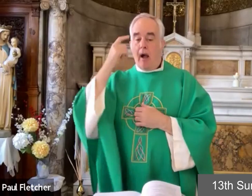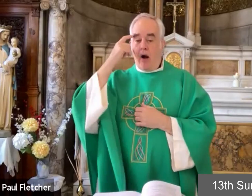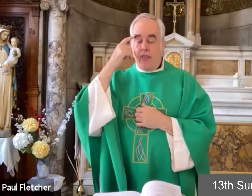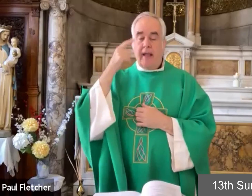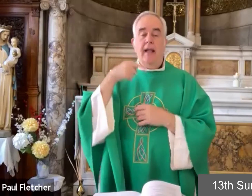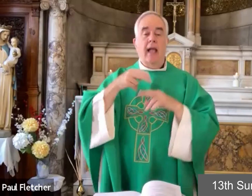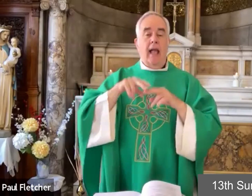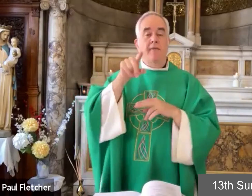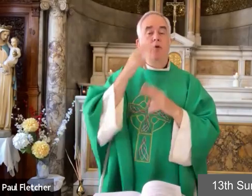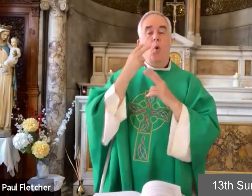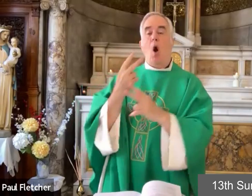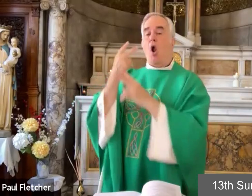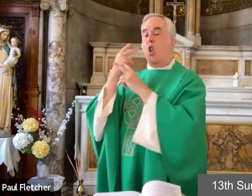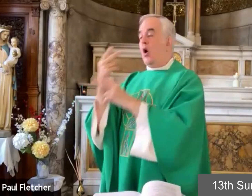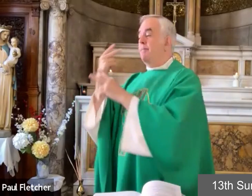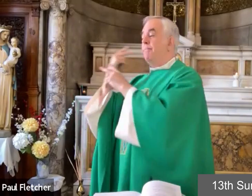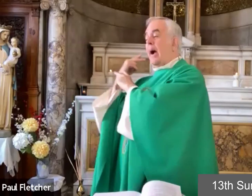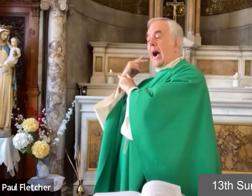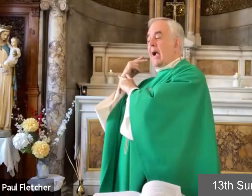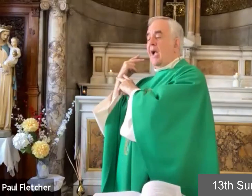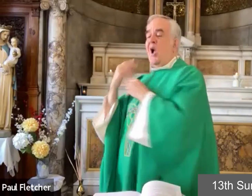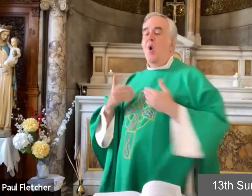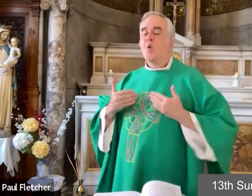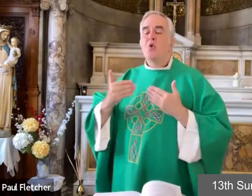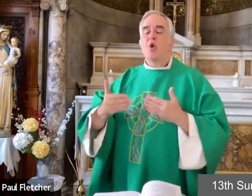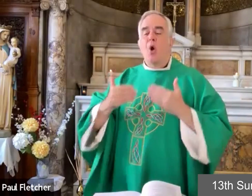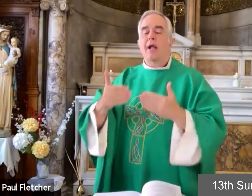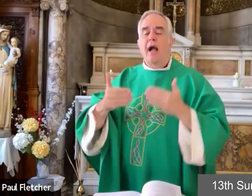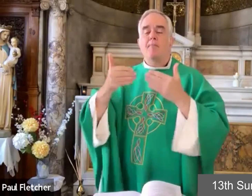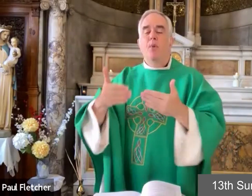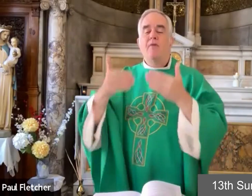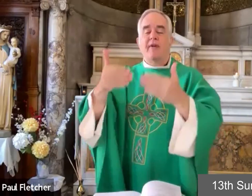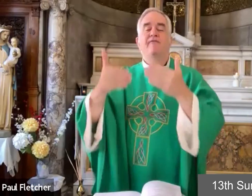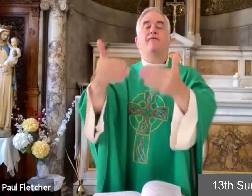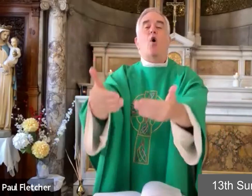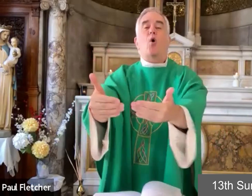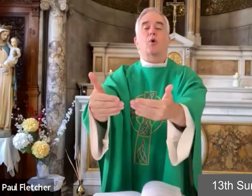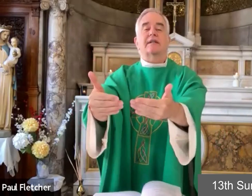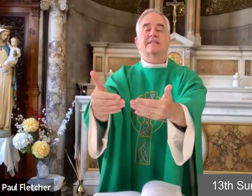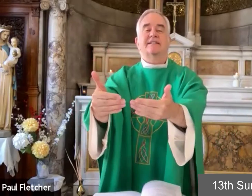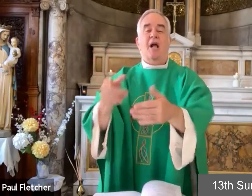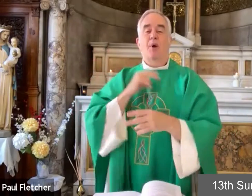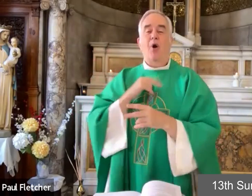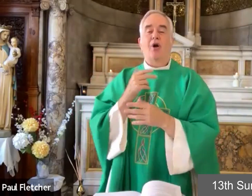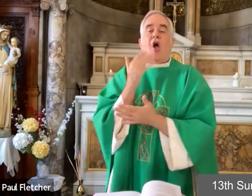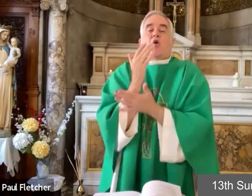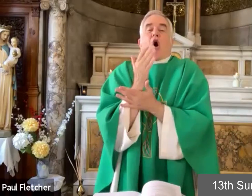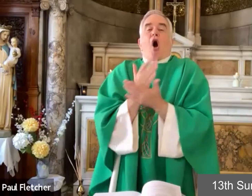I think if you are looking back, you don't get moving forward because your